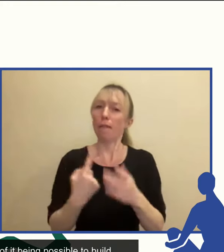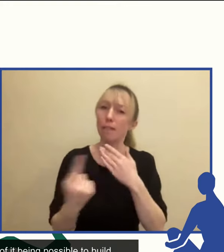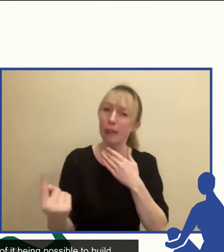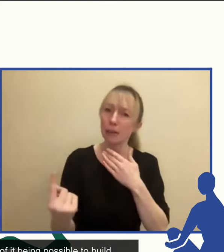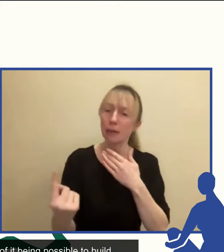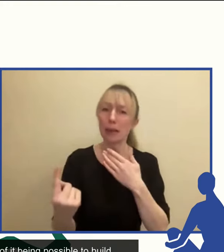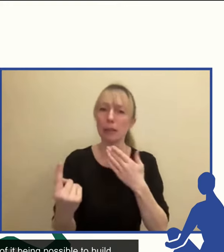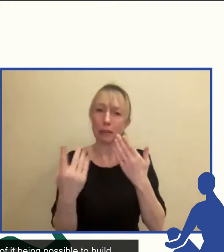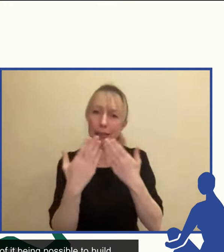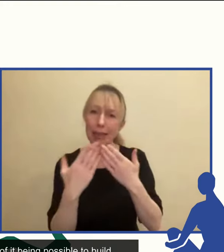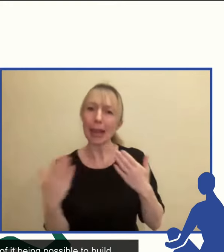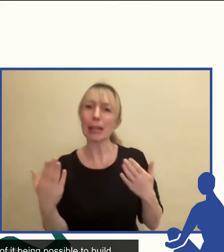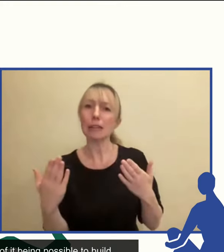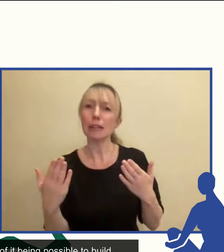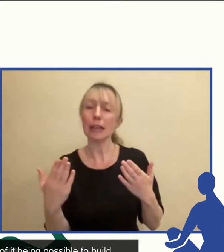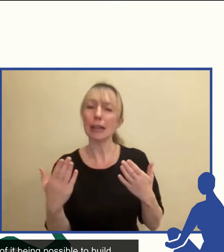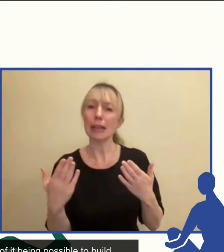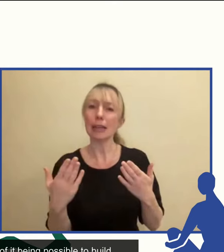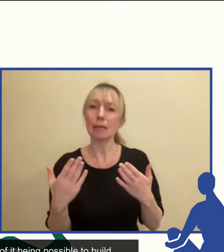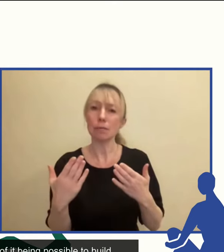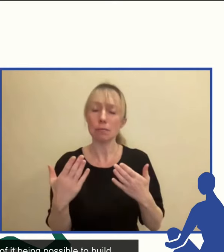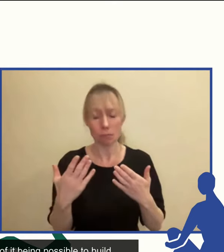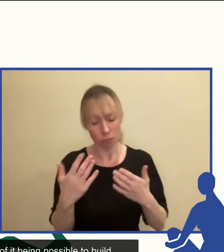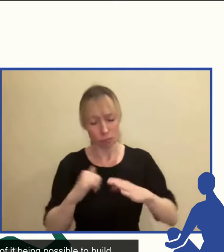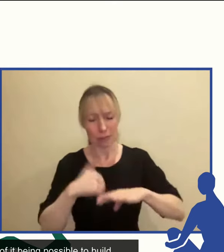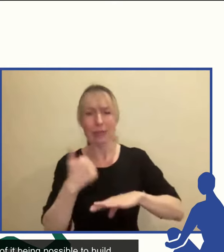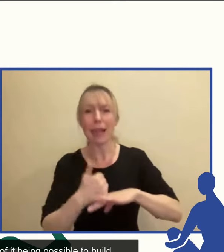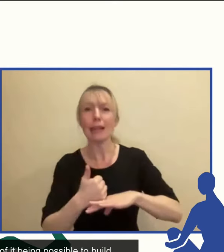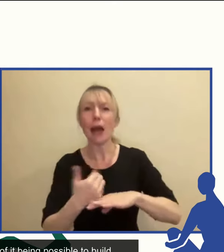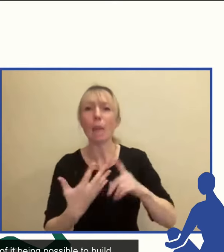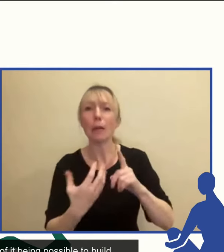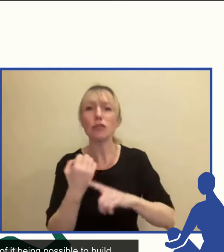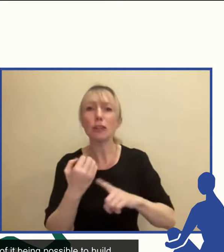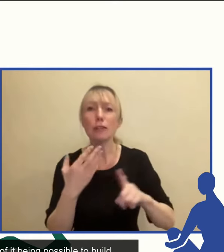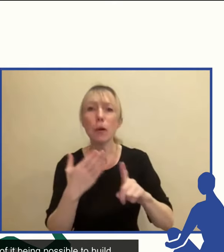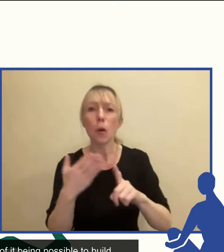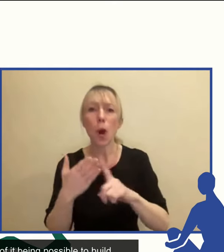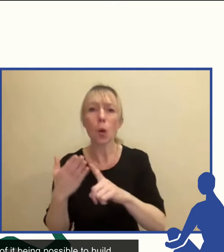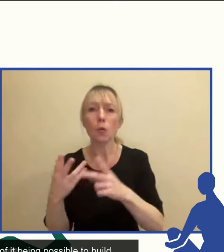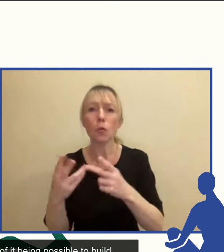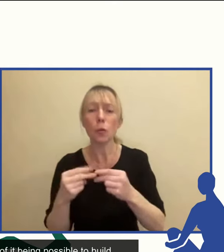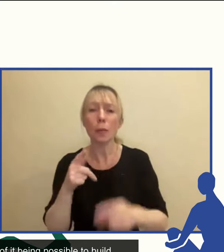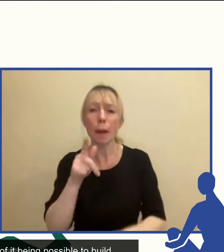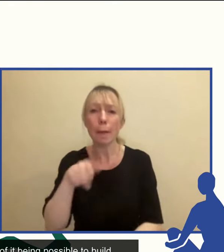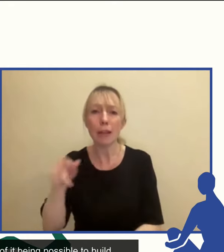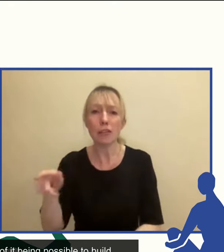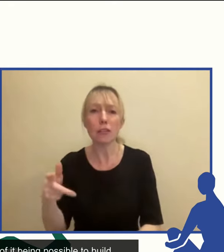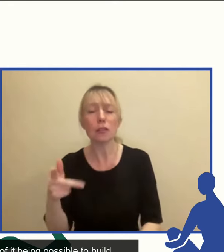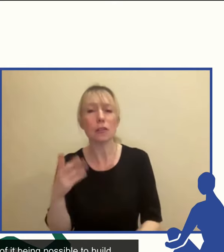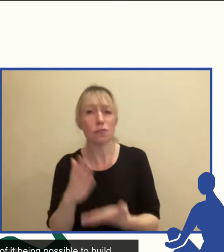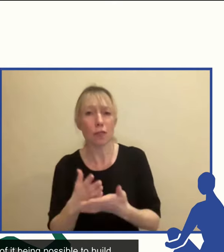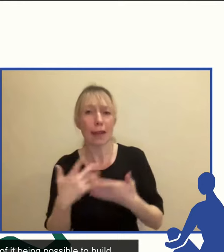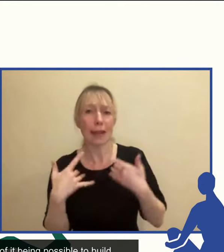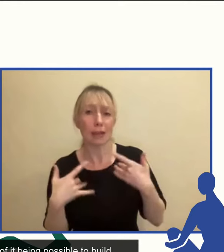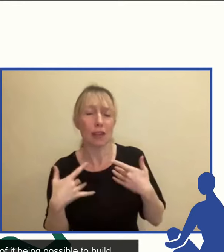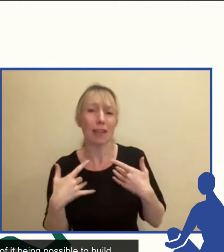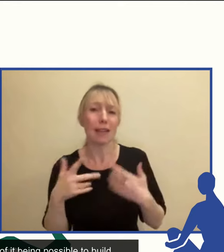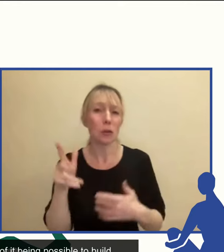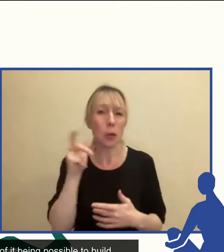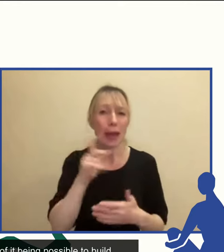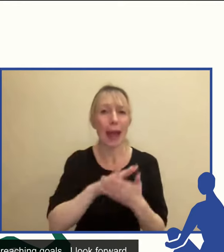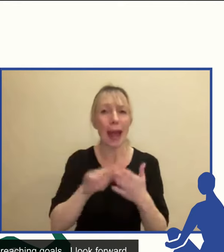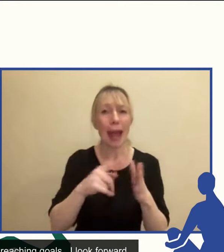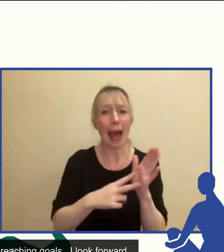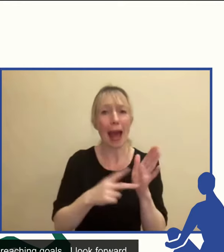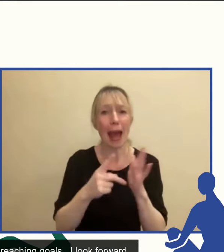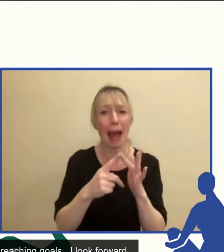dignity, building in achievable goals with my patients. And I look forward to hearing more from Havi's approach in this. She's